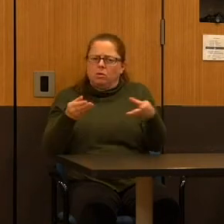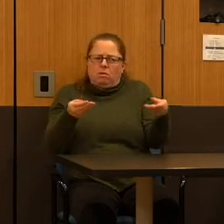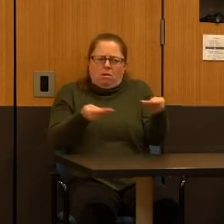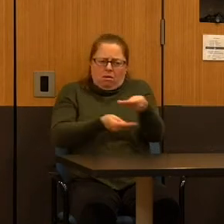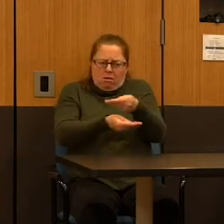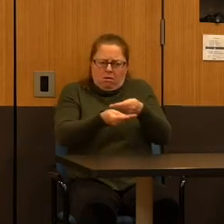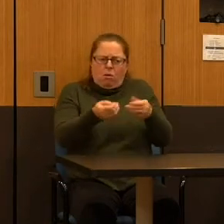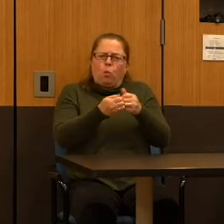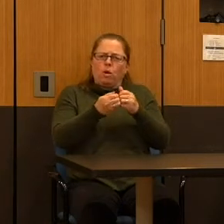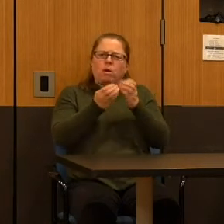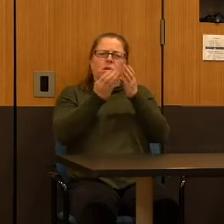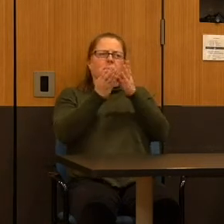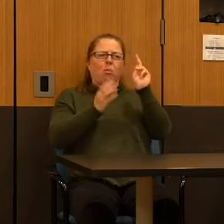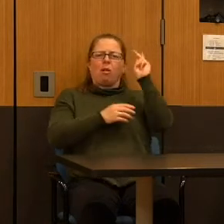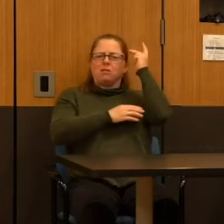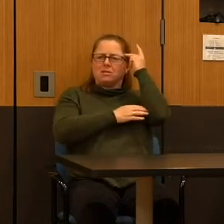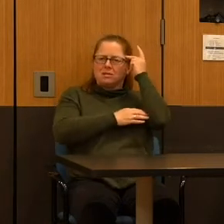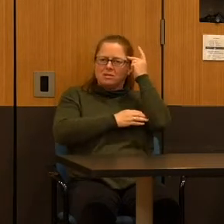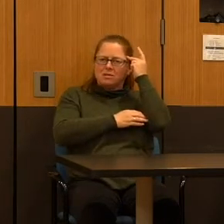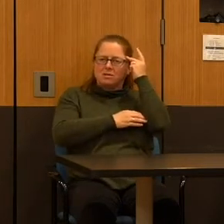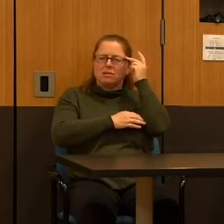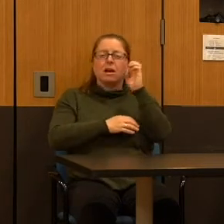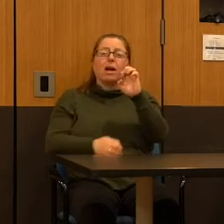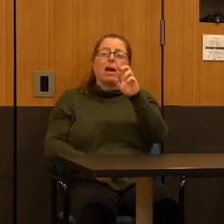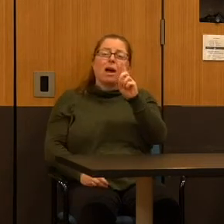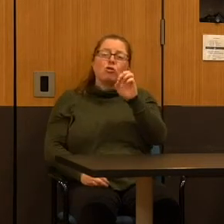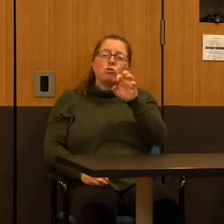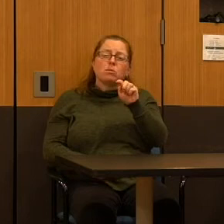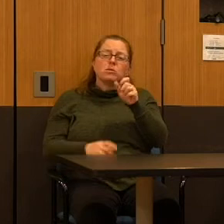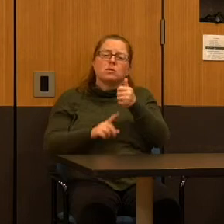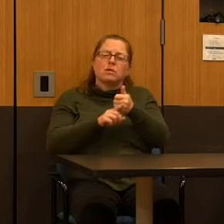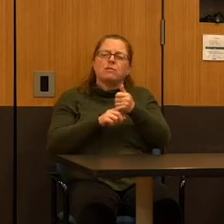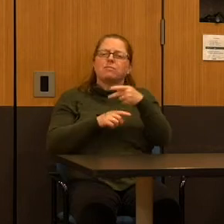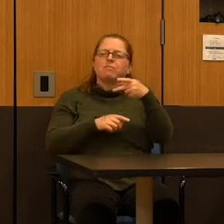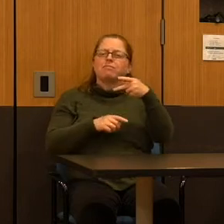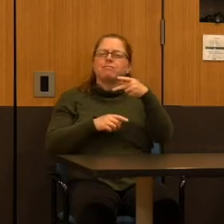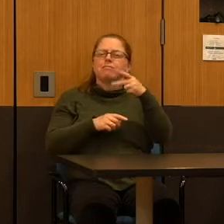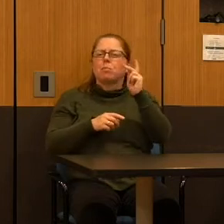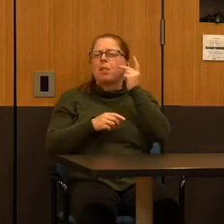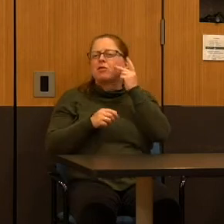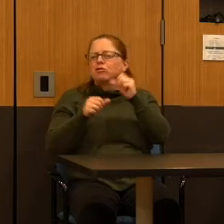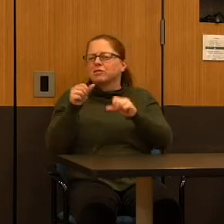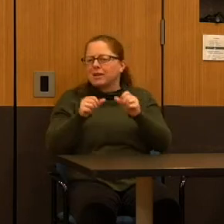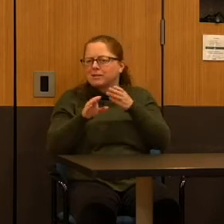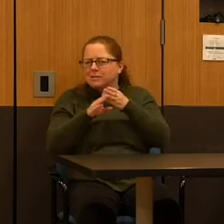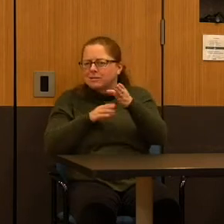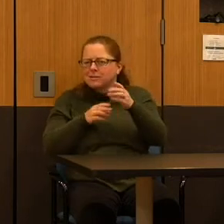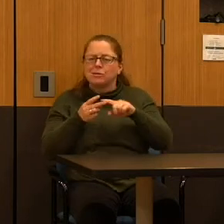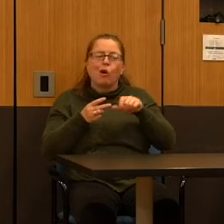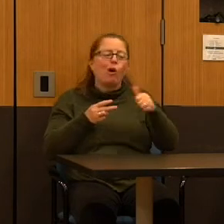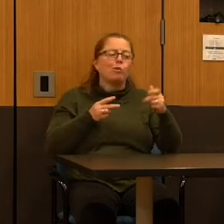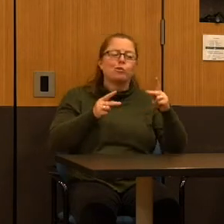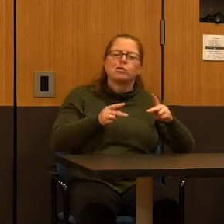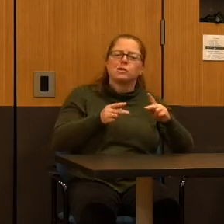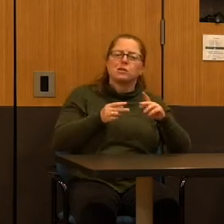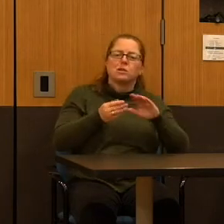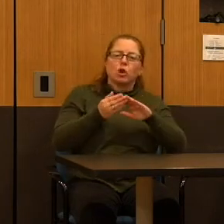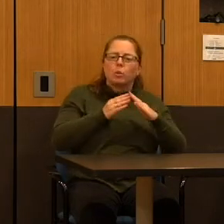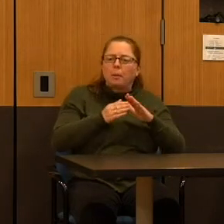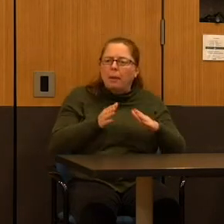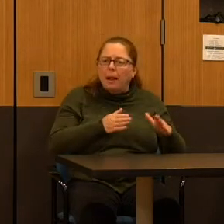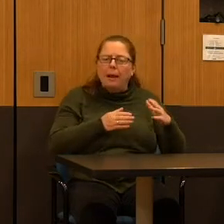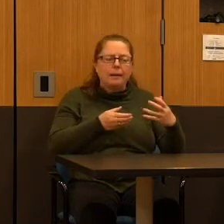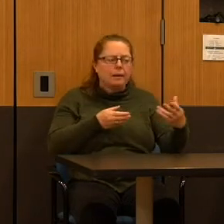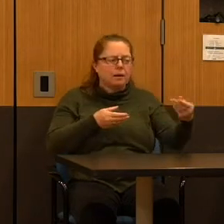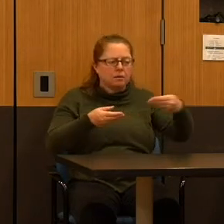period, right? Ed Roberts, for example, was a political science major. Others were involved in urban planning. And so they were kind of bringing that